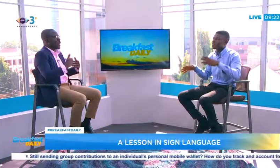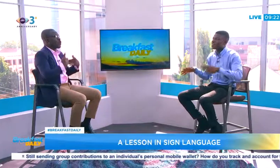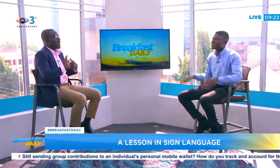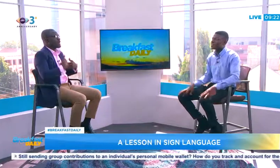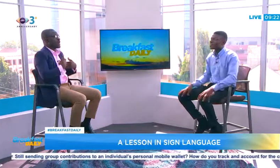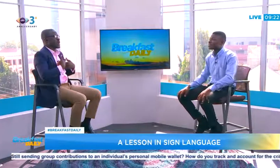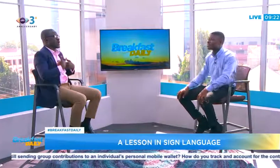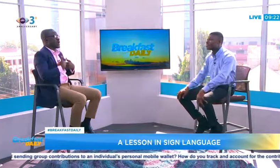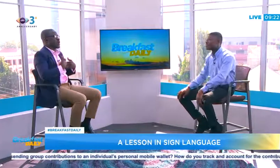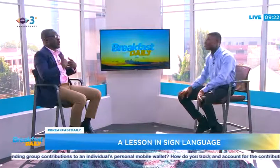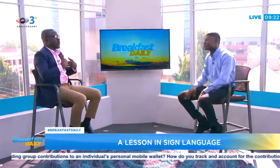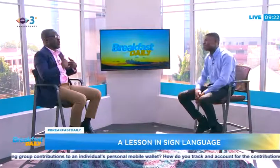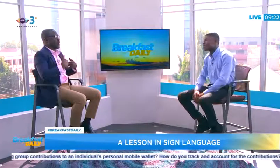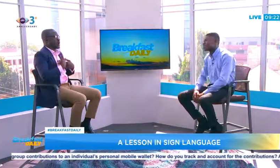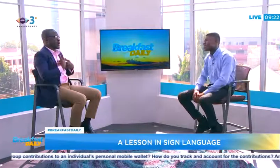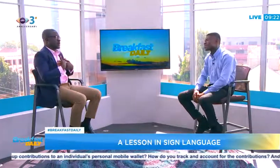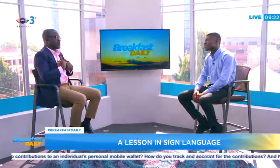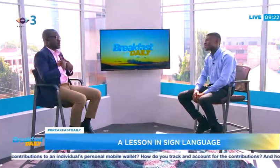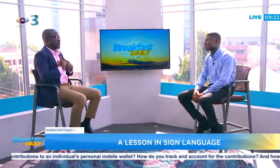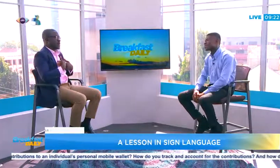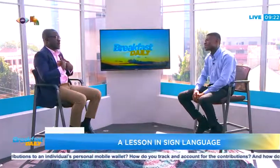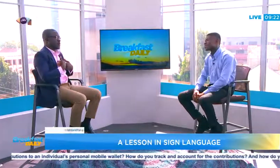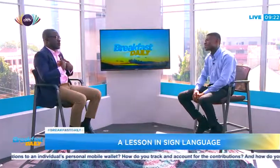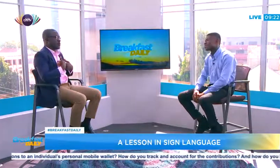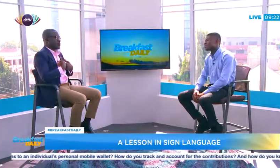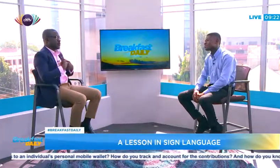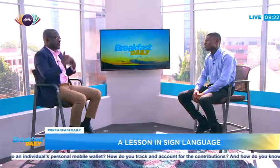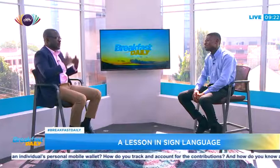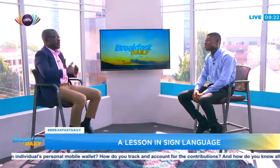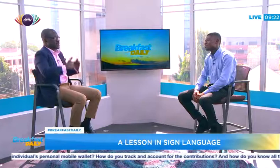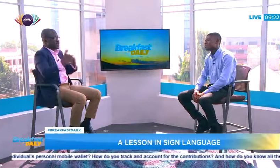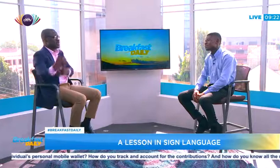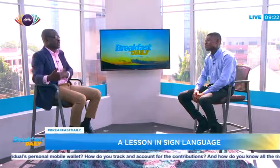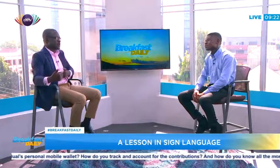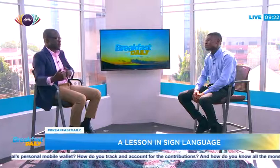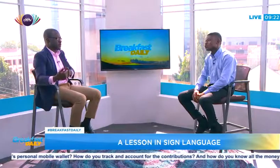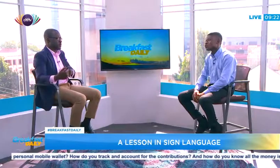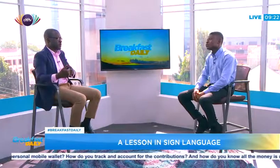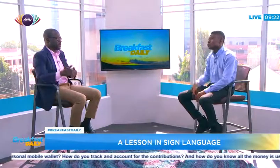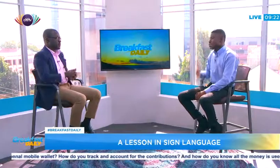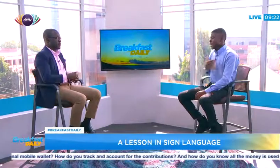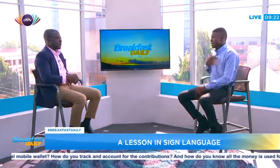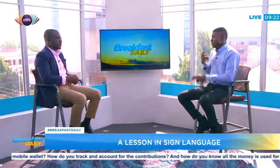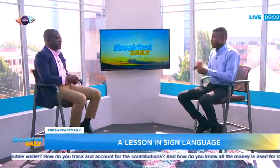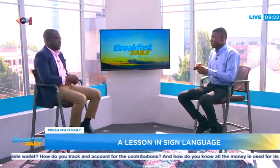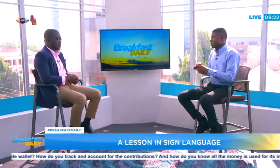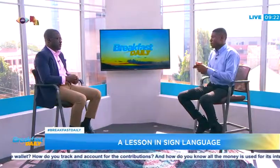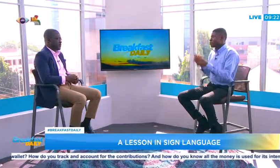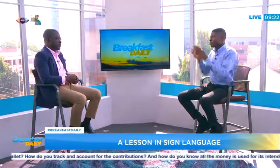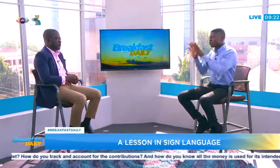would I say my name is David Sechi? So you say my name. Because you don't